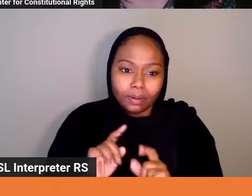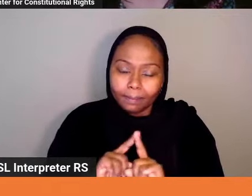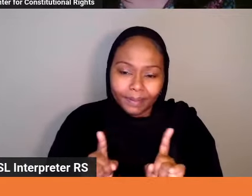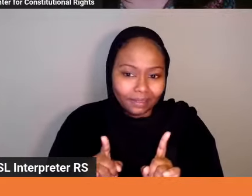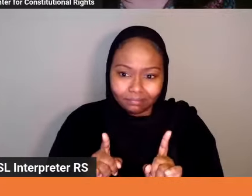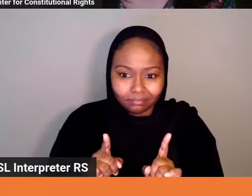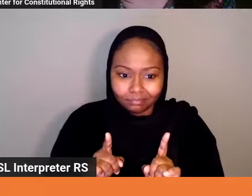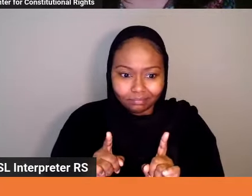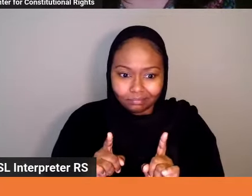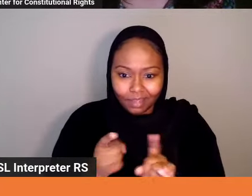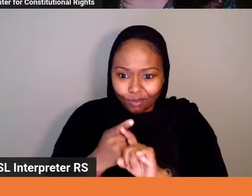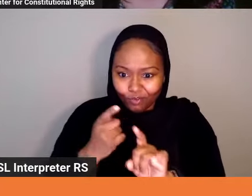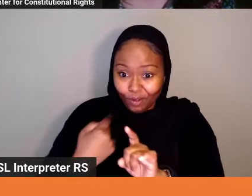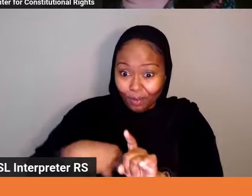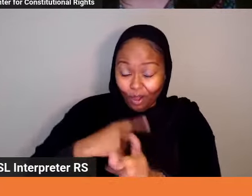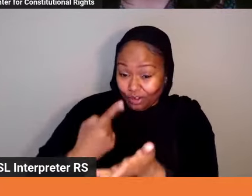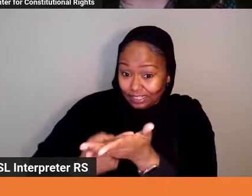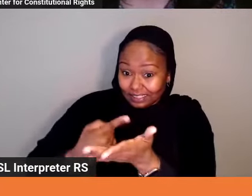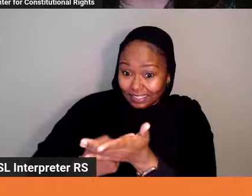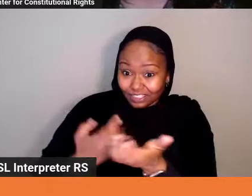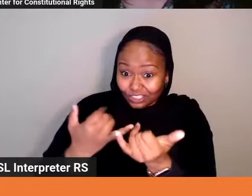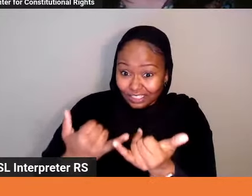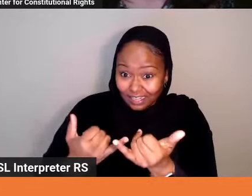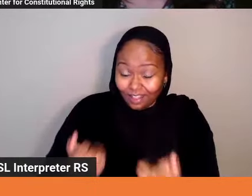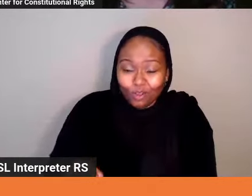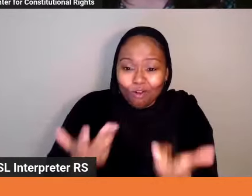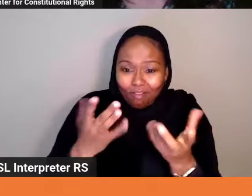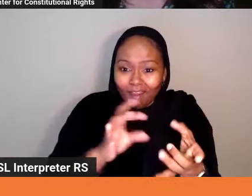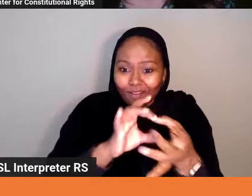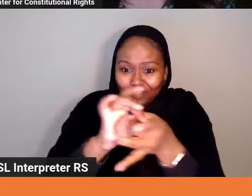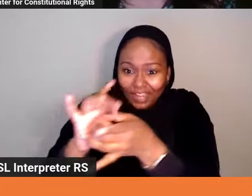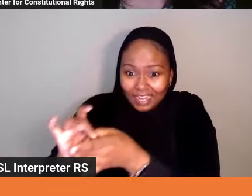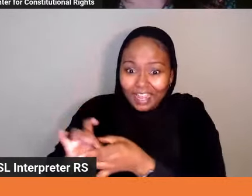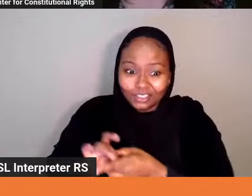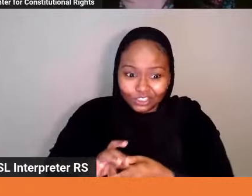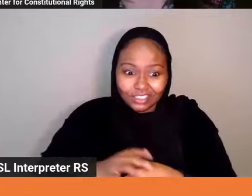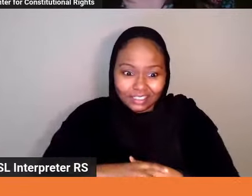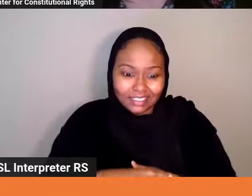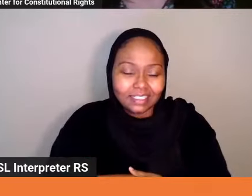it's there are a lot of connections to other things.